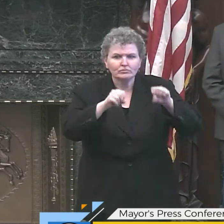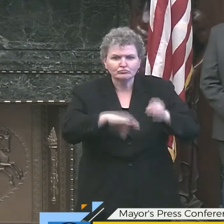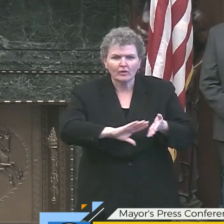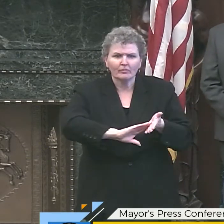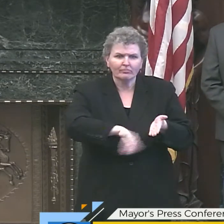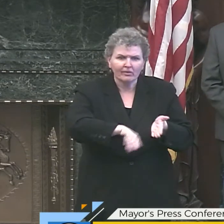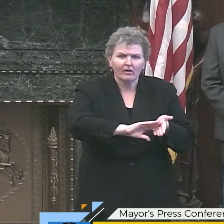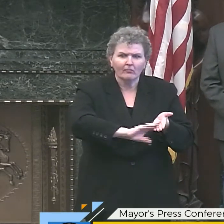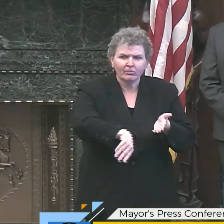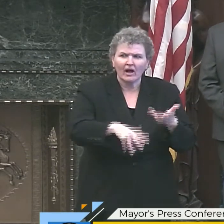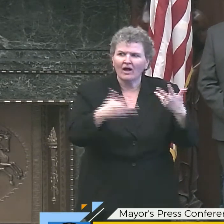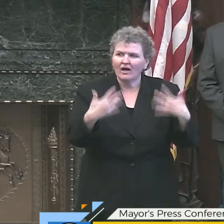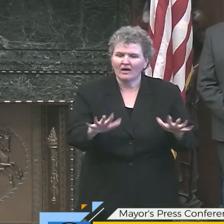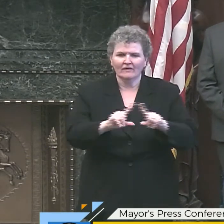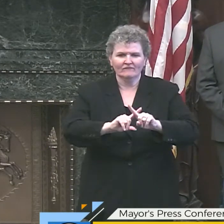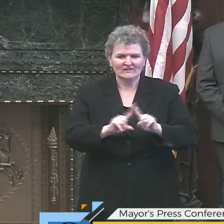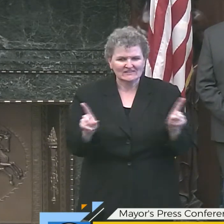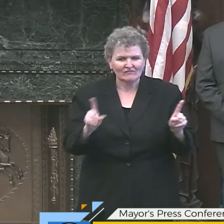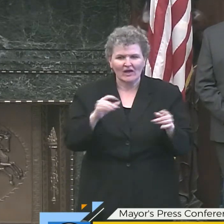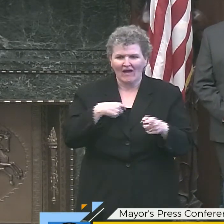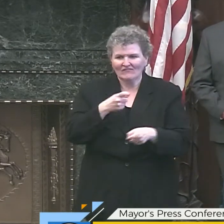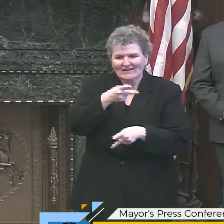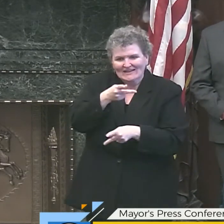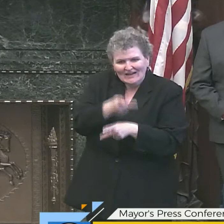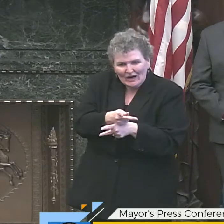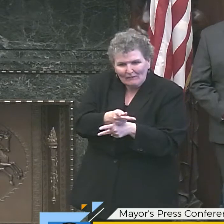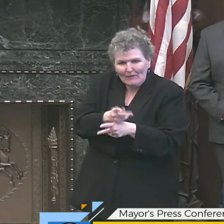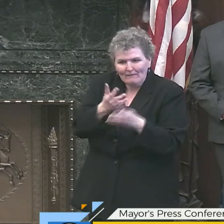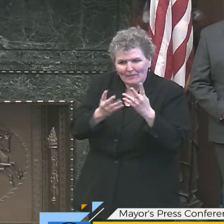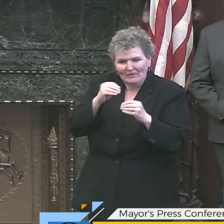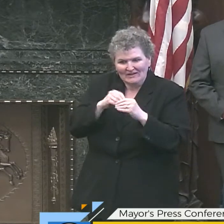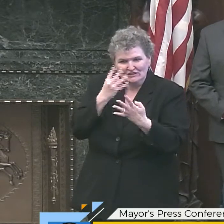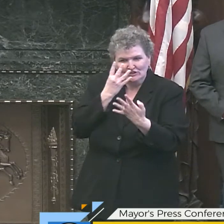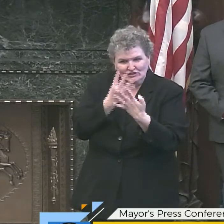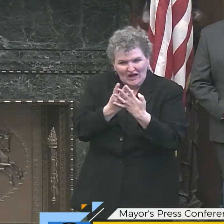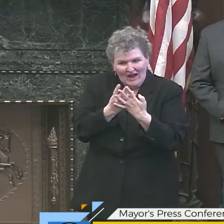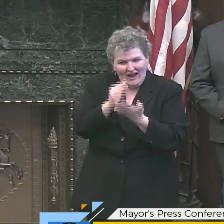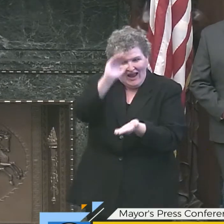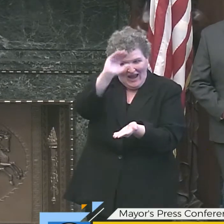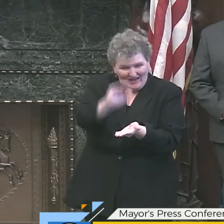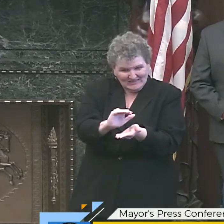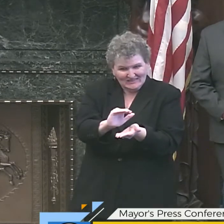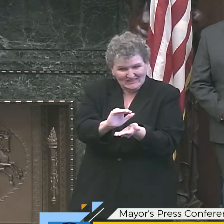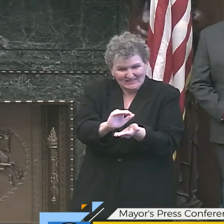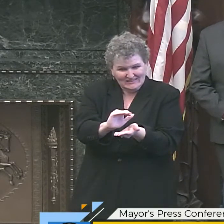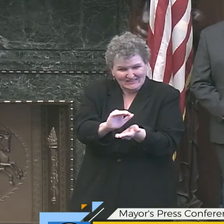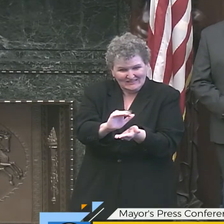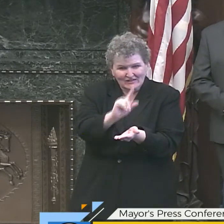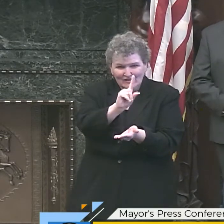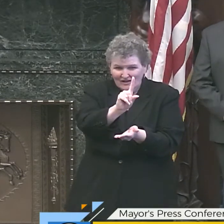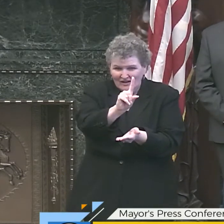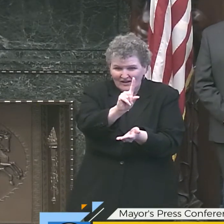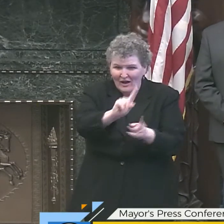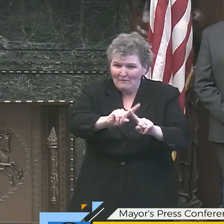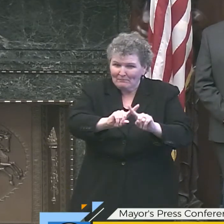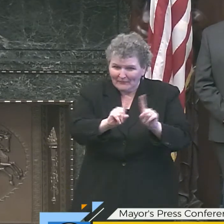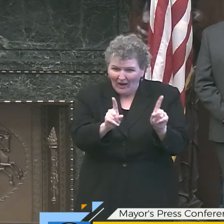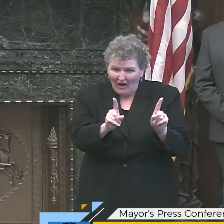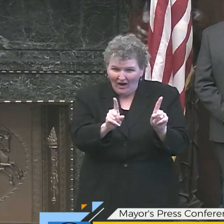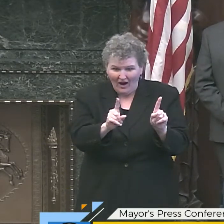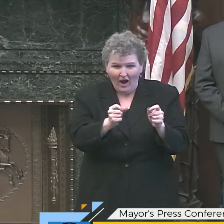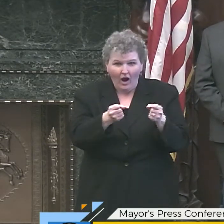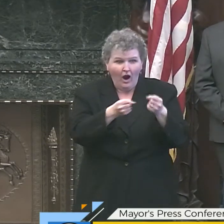for us to keep the prison population low, but we also recognize the need to keep folks who are causing harm to our